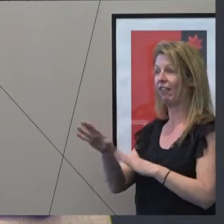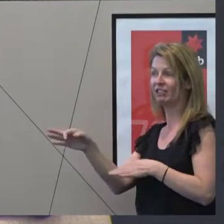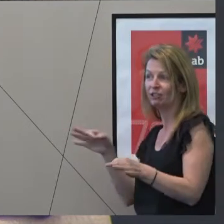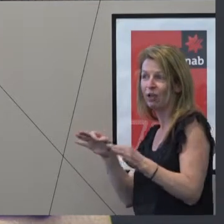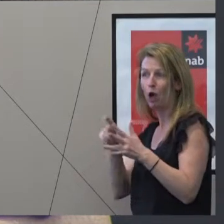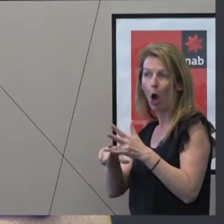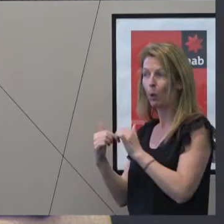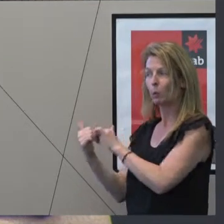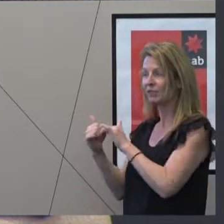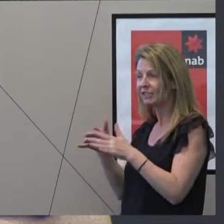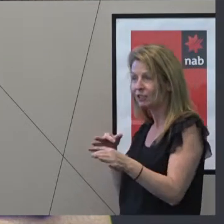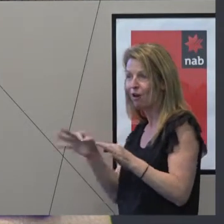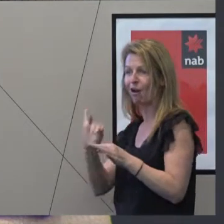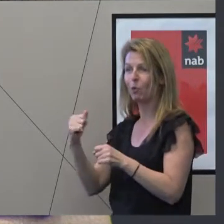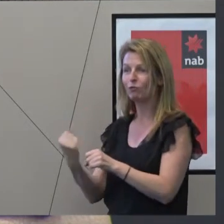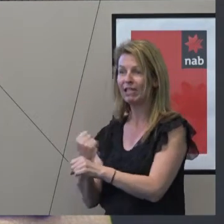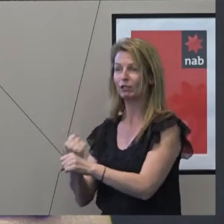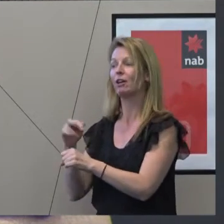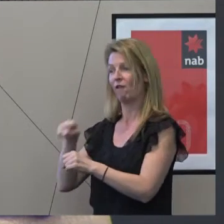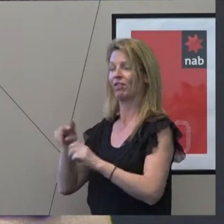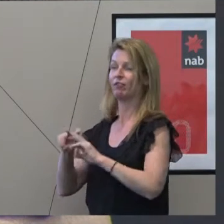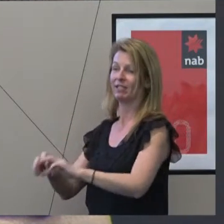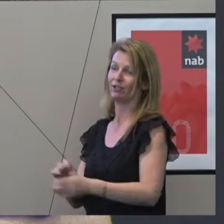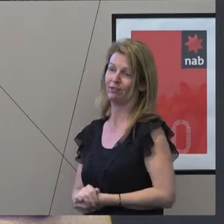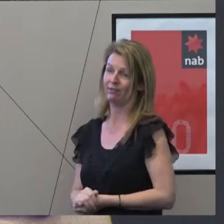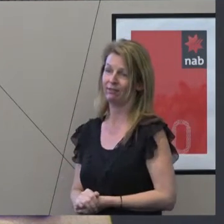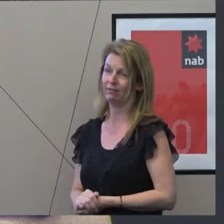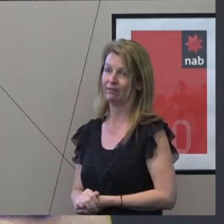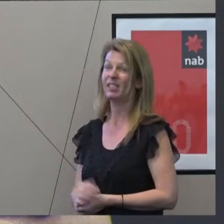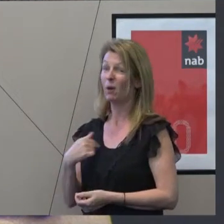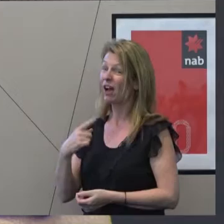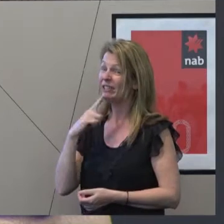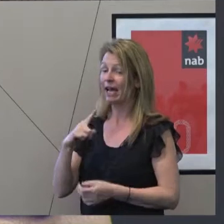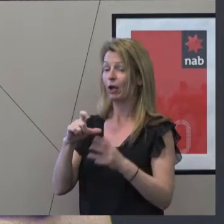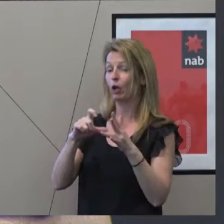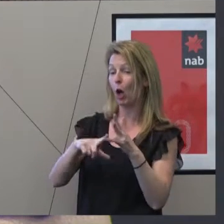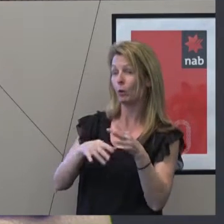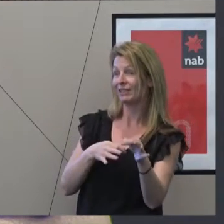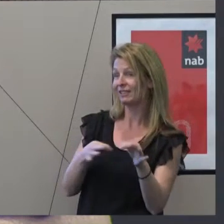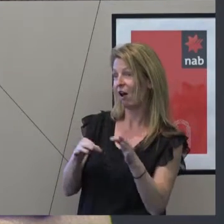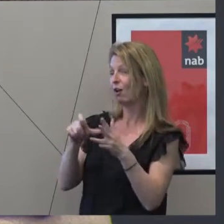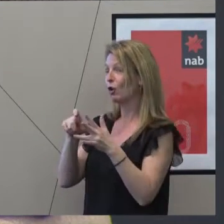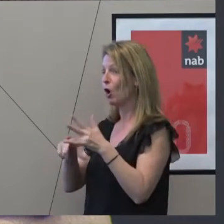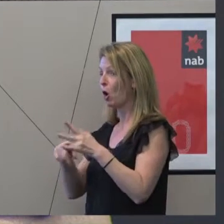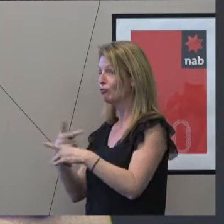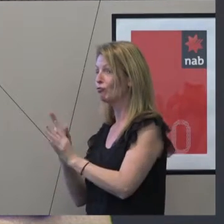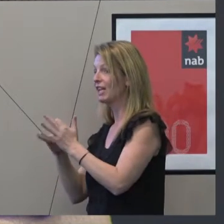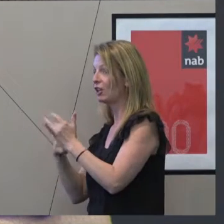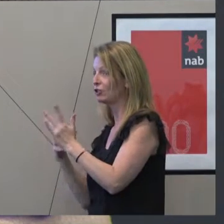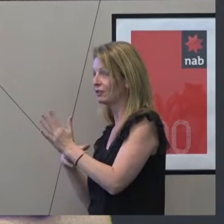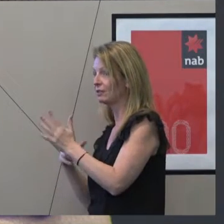co-design and the co-production of research. And again, I use those two terms separately and intentionally